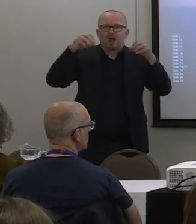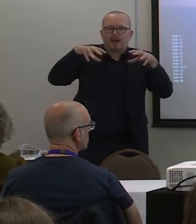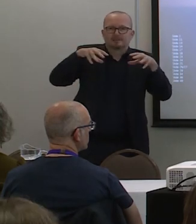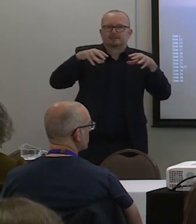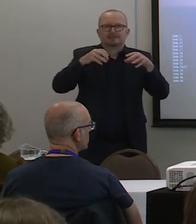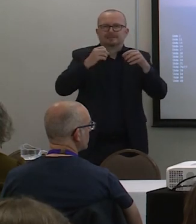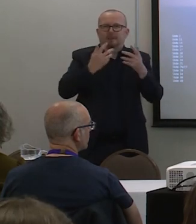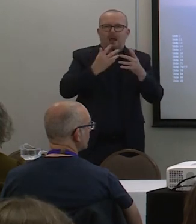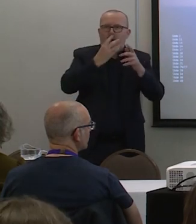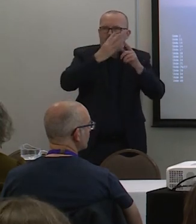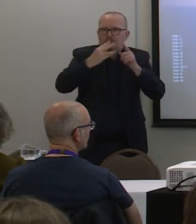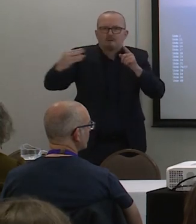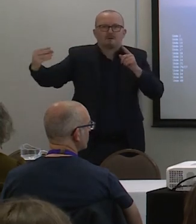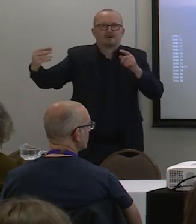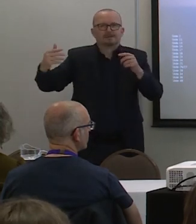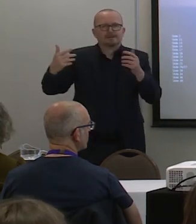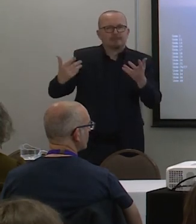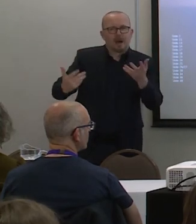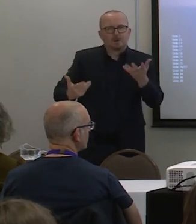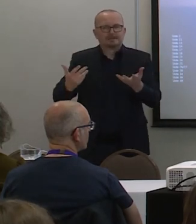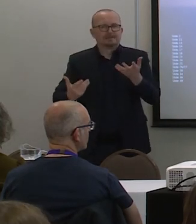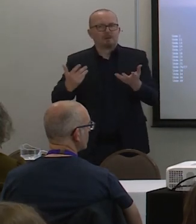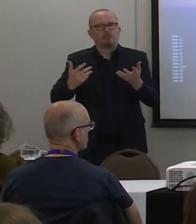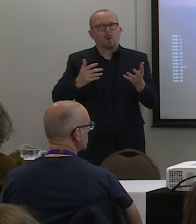but I'm actually quite interested in trying to